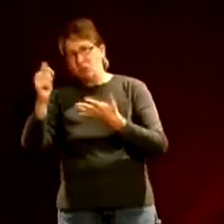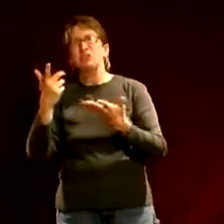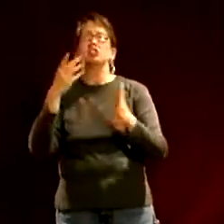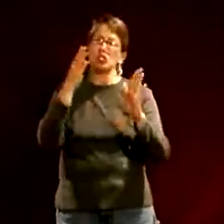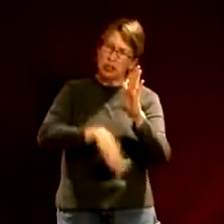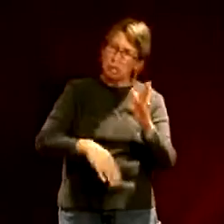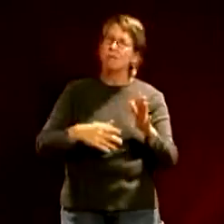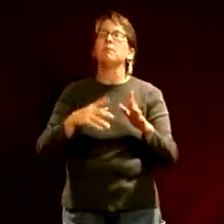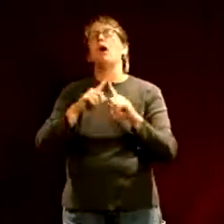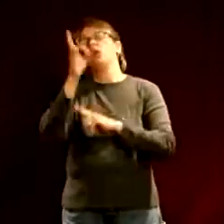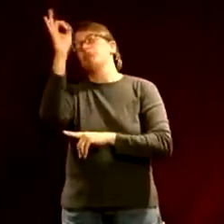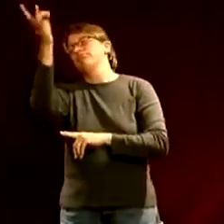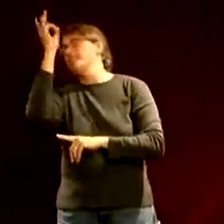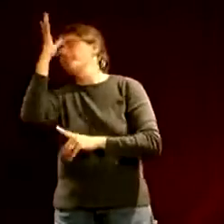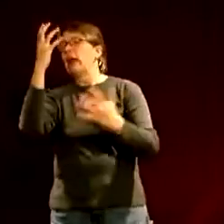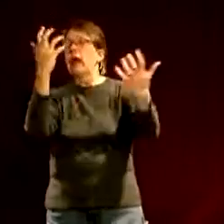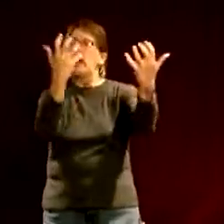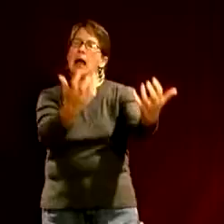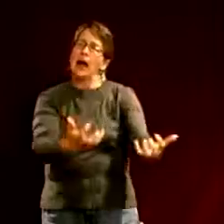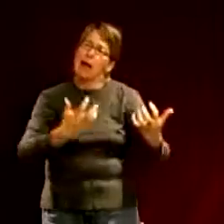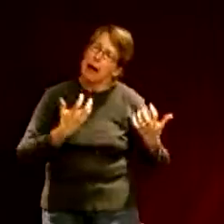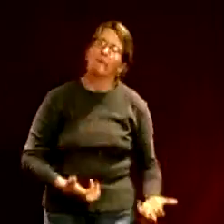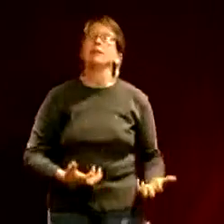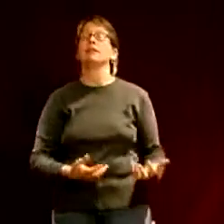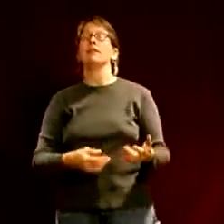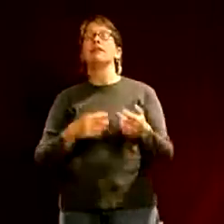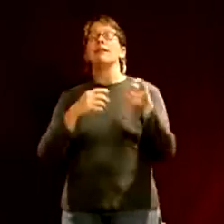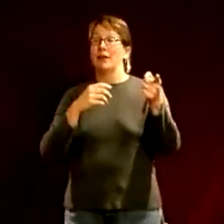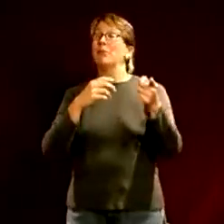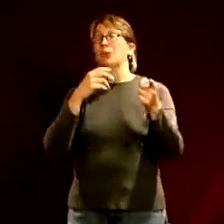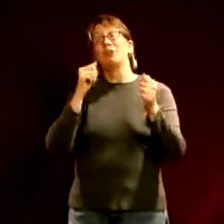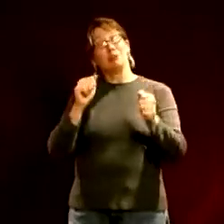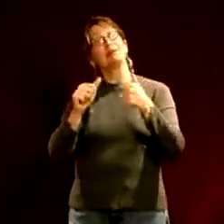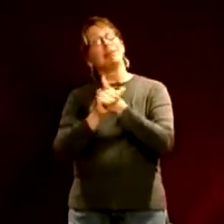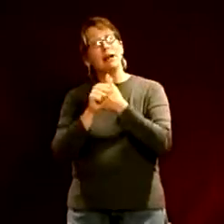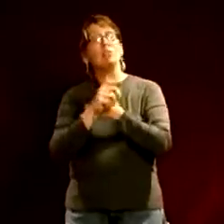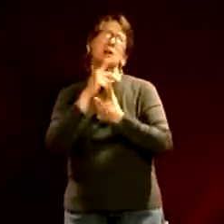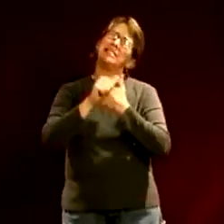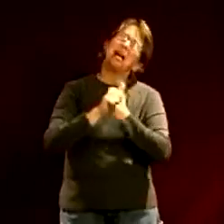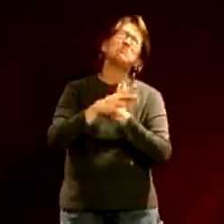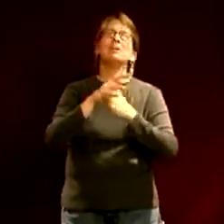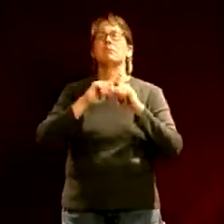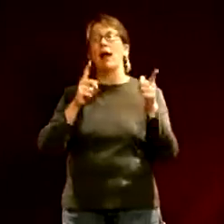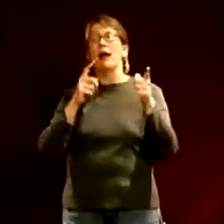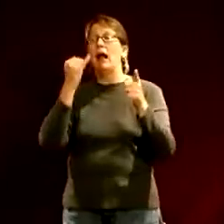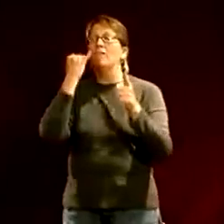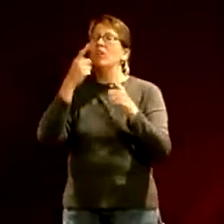are, how much you're willing to spend. But those tend to be very heavy. And sometimes can be